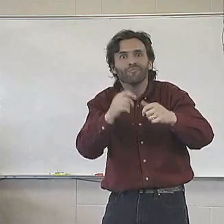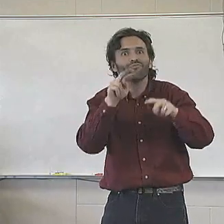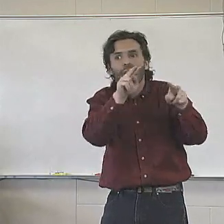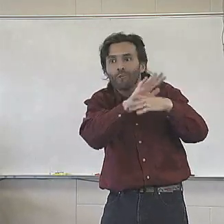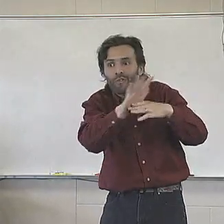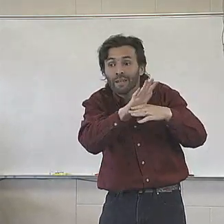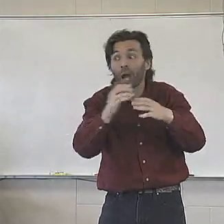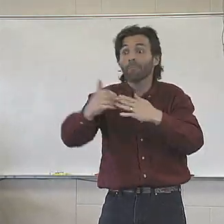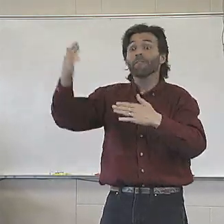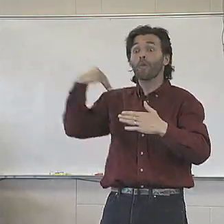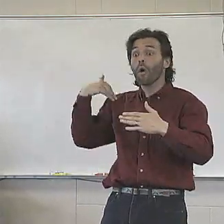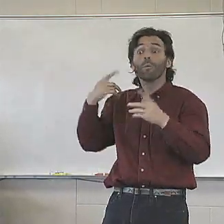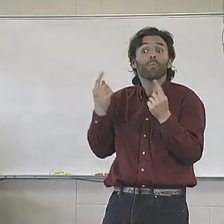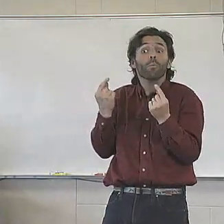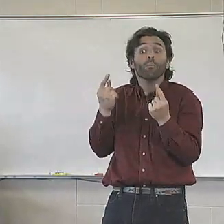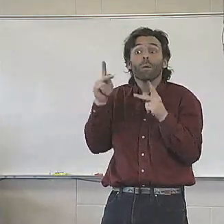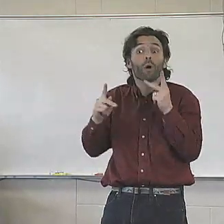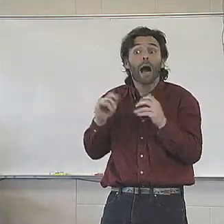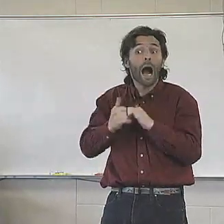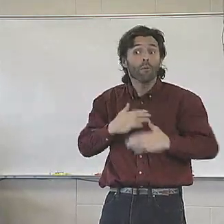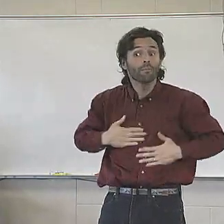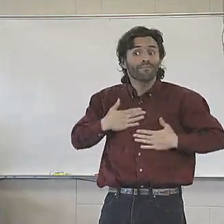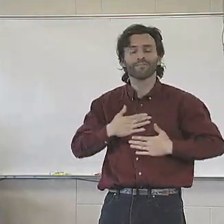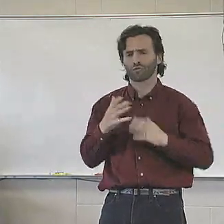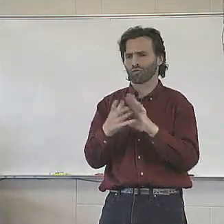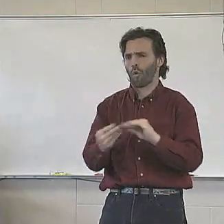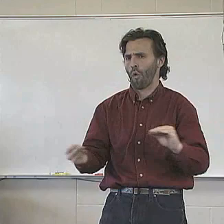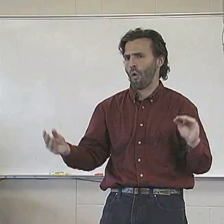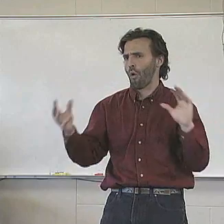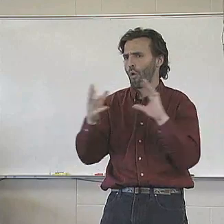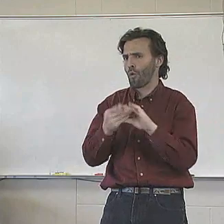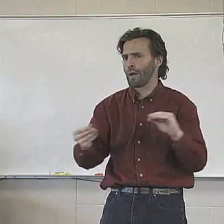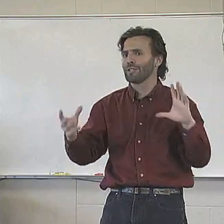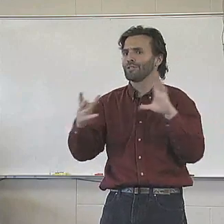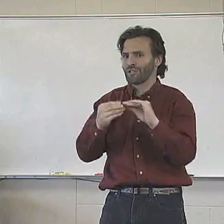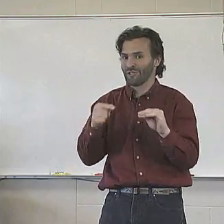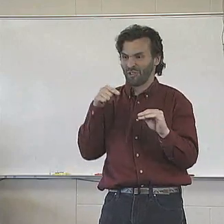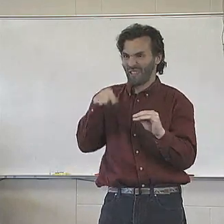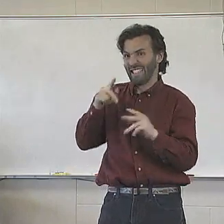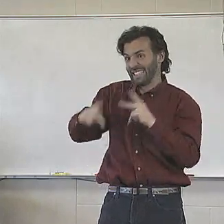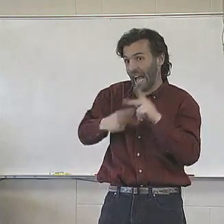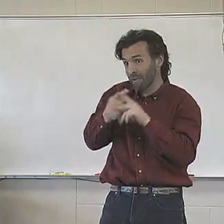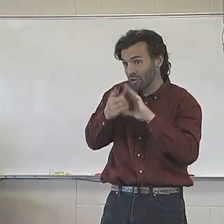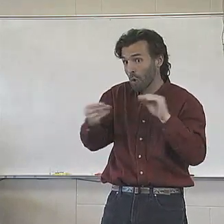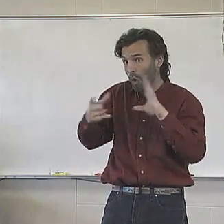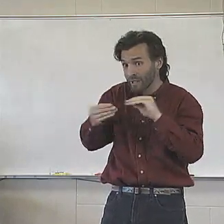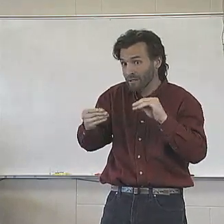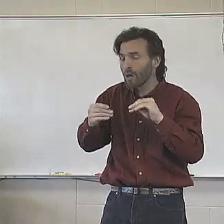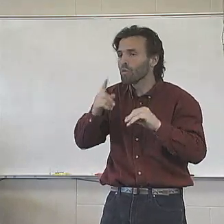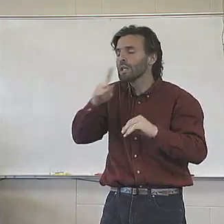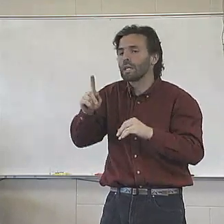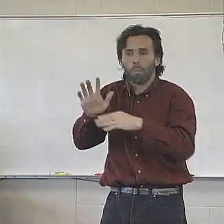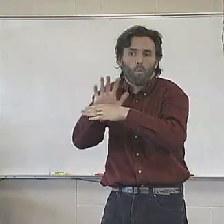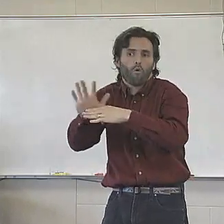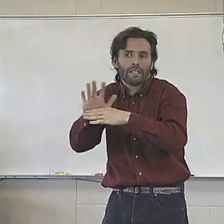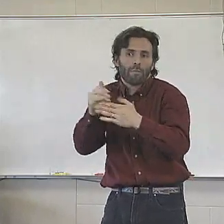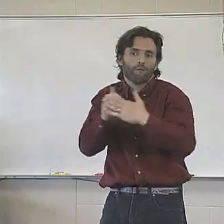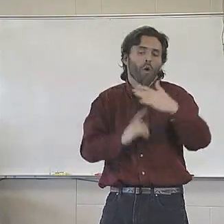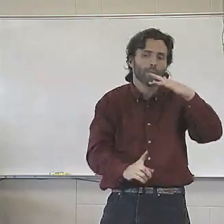around telling stories. So they were, in a way, the movies or the television before, books and before all of